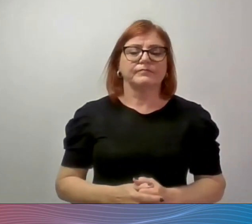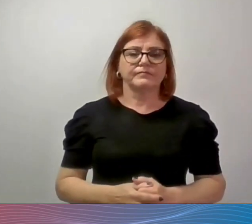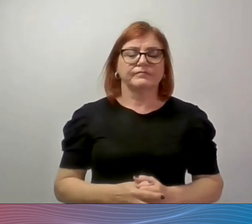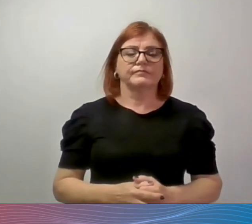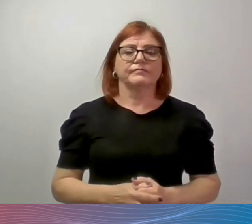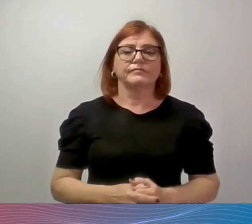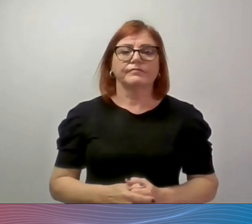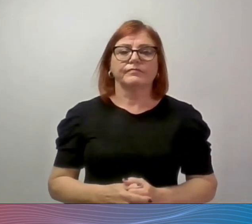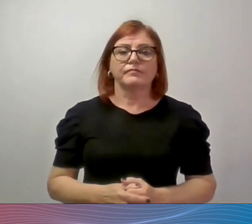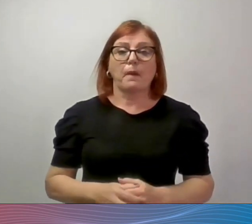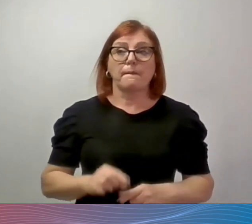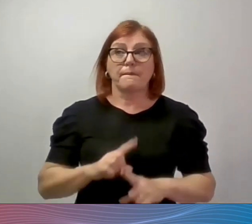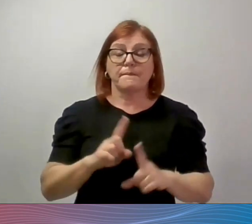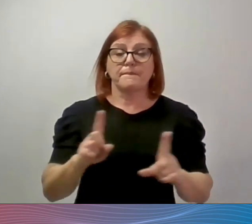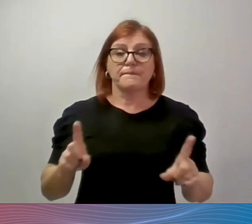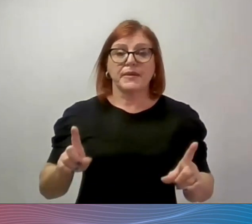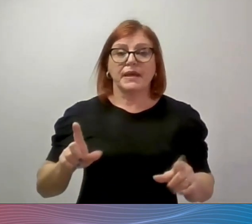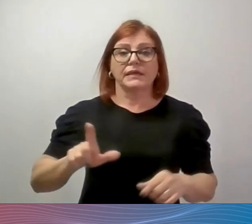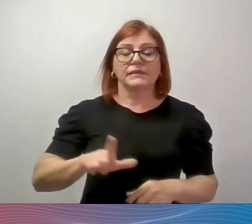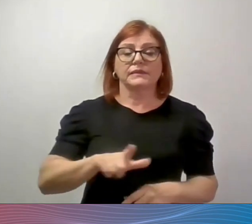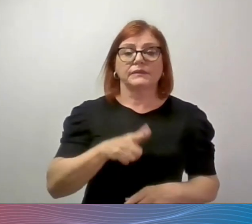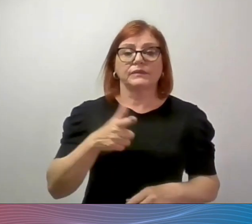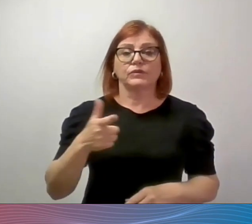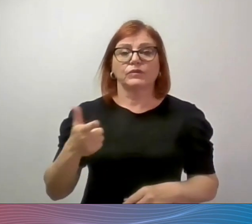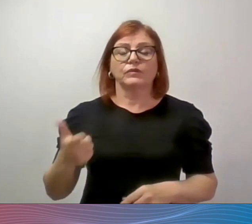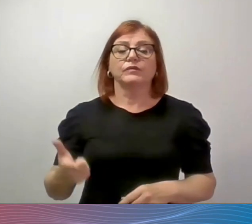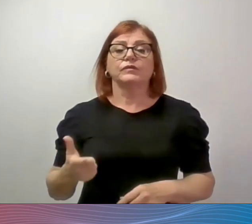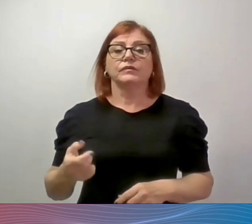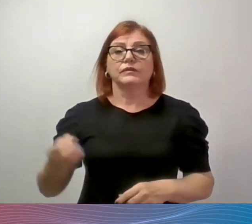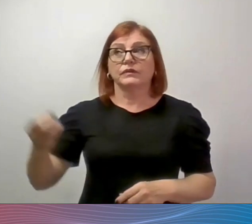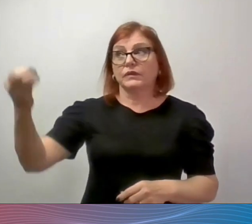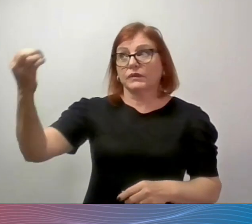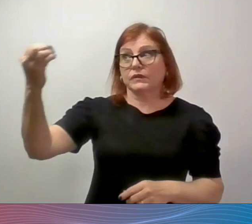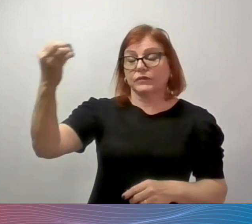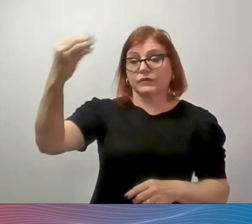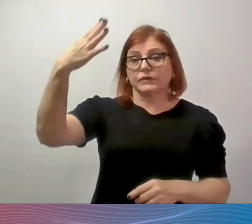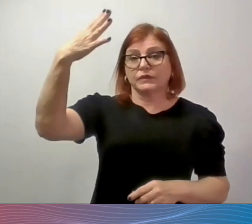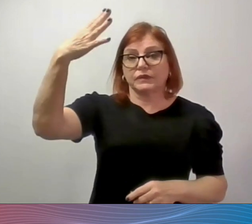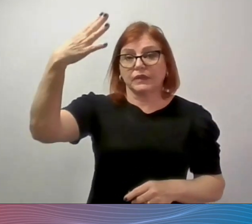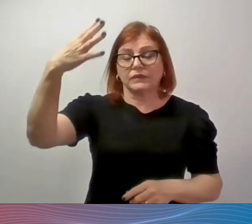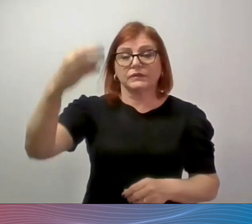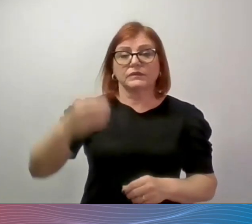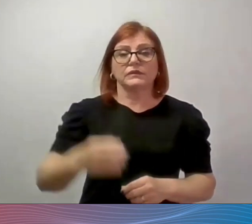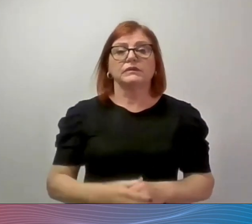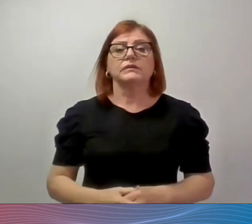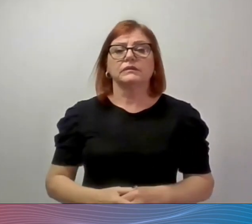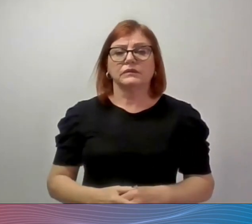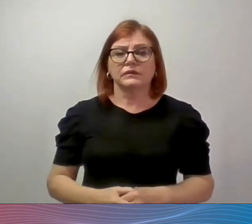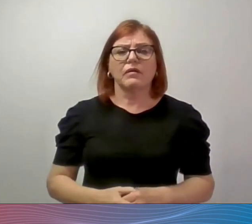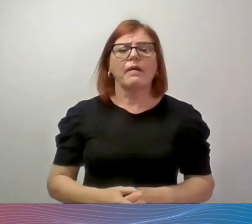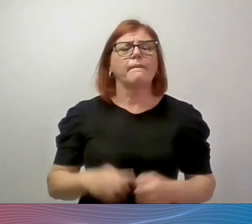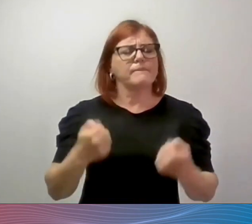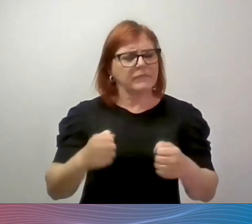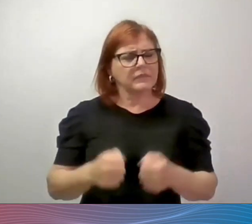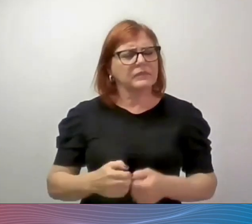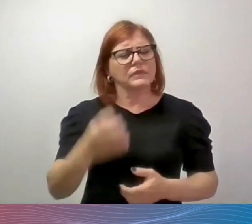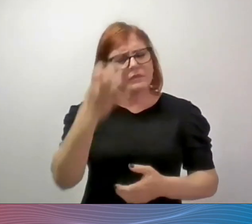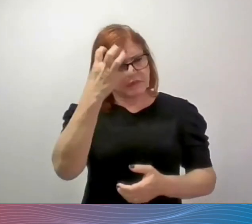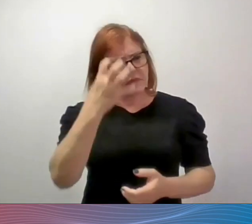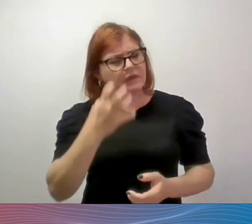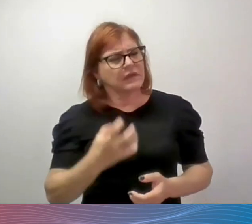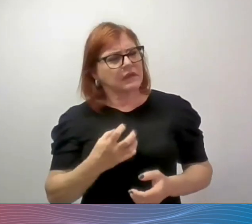contrary, giving of thanks. Então, vamos levar a sério tudo o que o Senhor está fazendo conosco. Brothers, let's